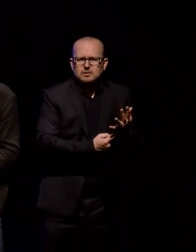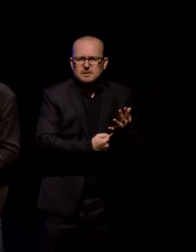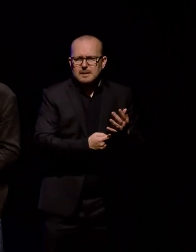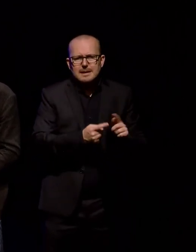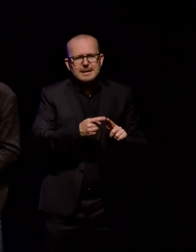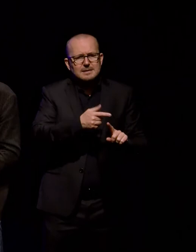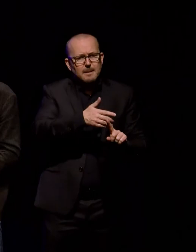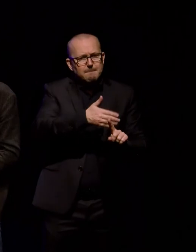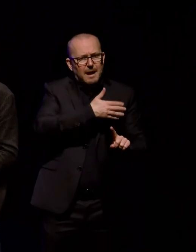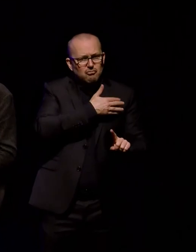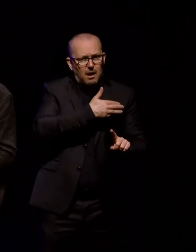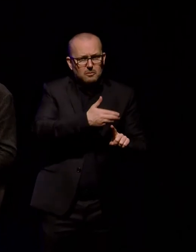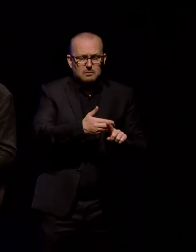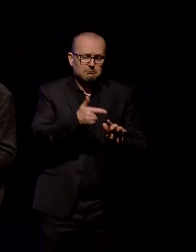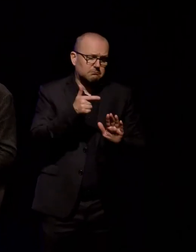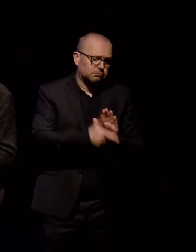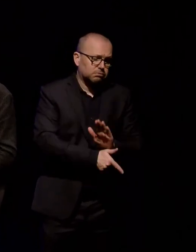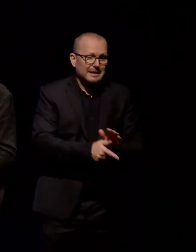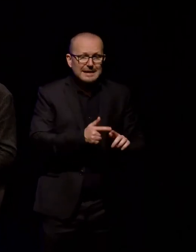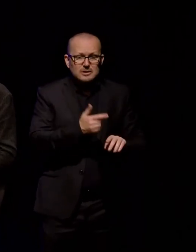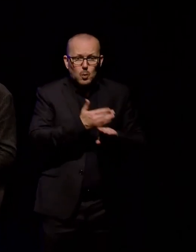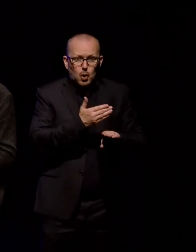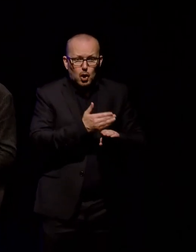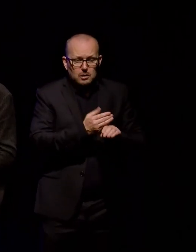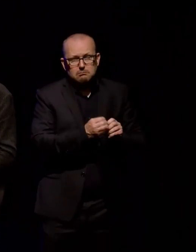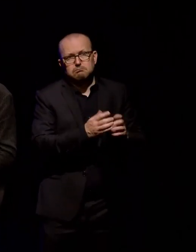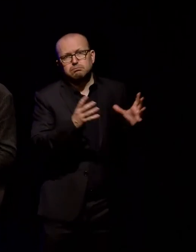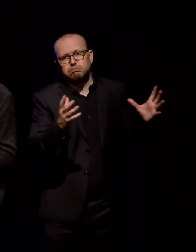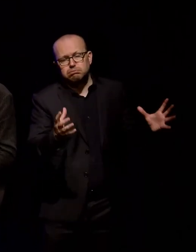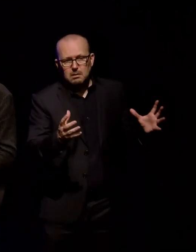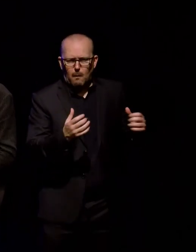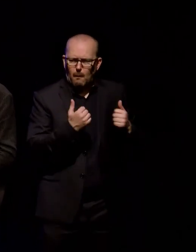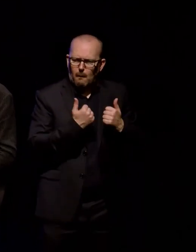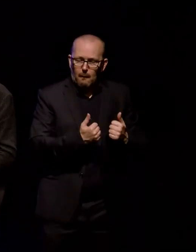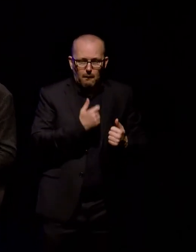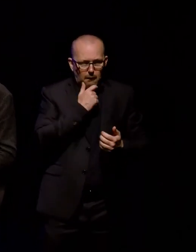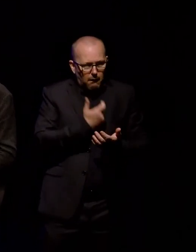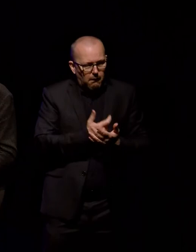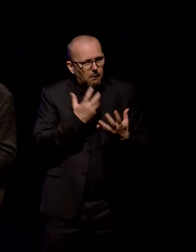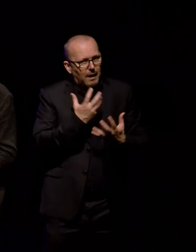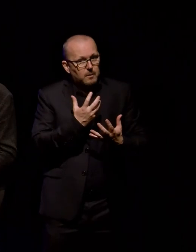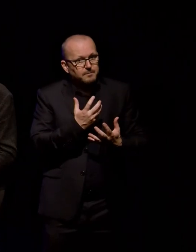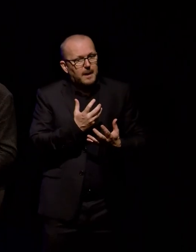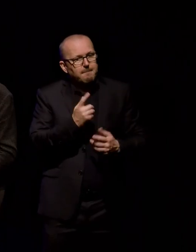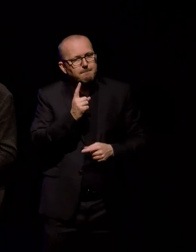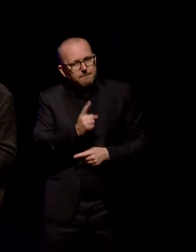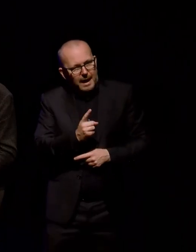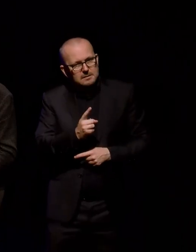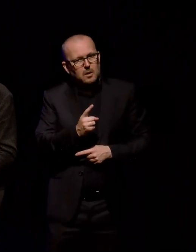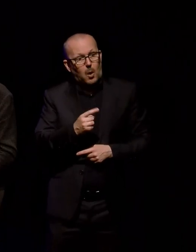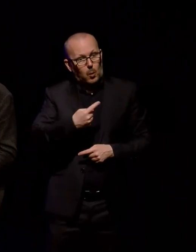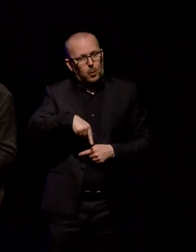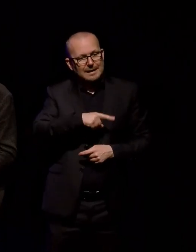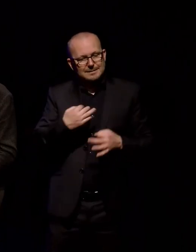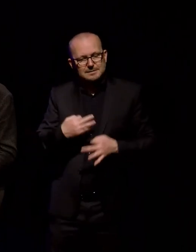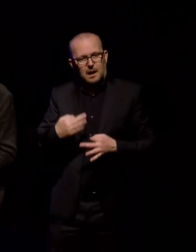an incredibly large body of work. But we wanted to do him justice in the way that he asked. And he said very deliberately to us very